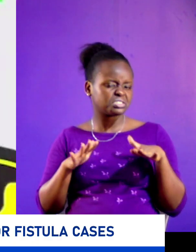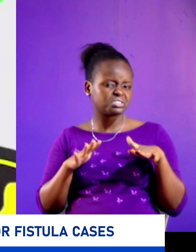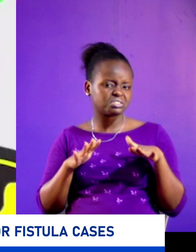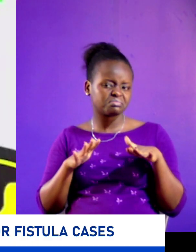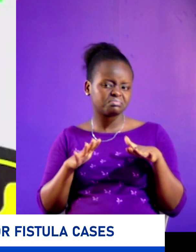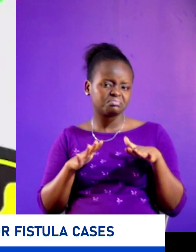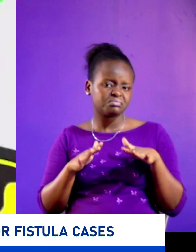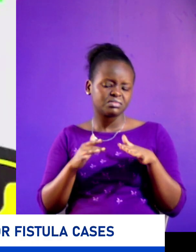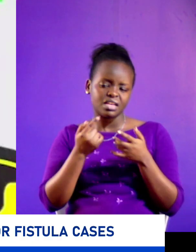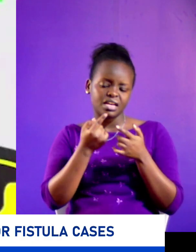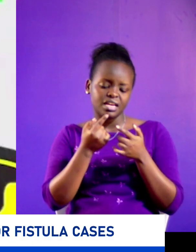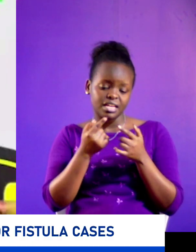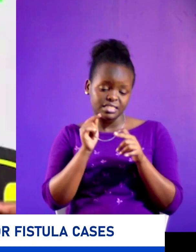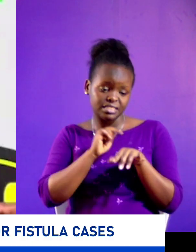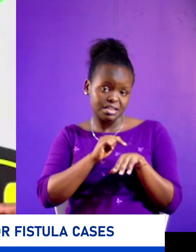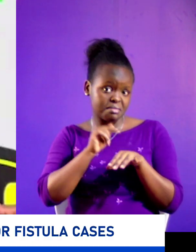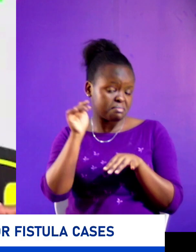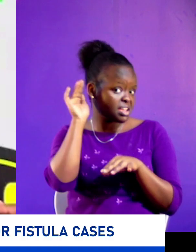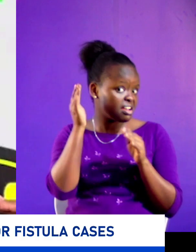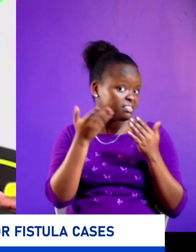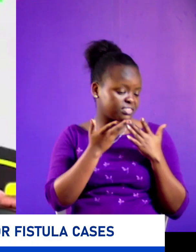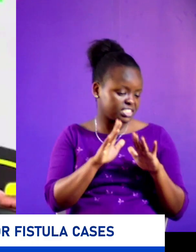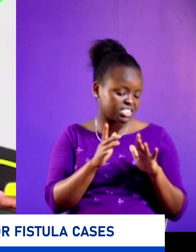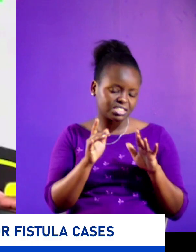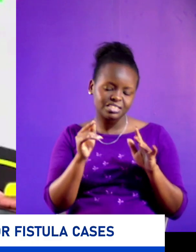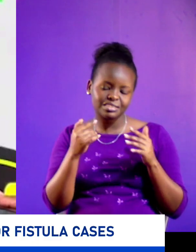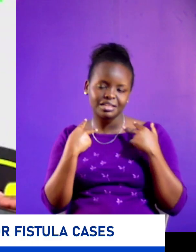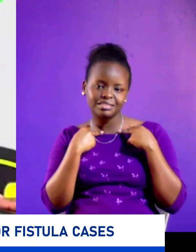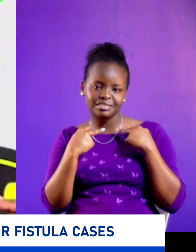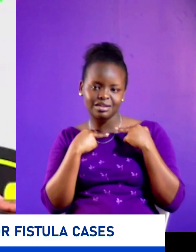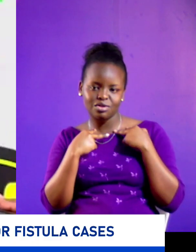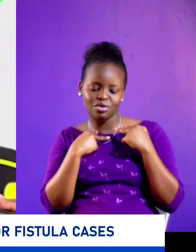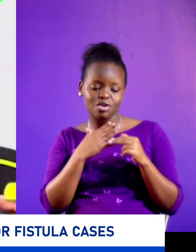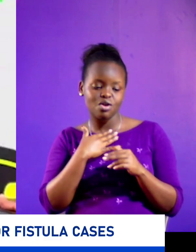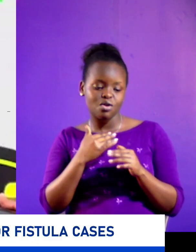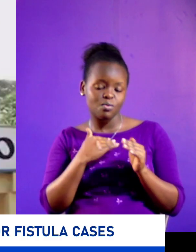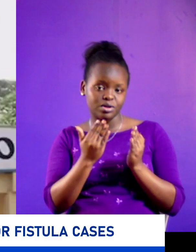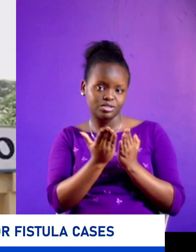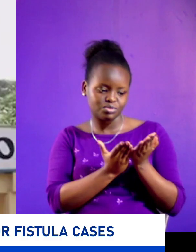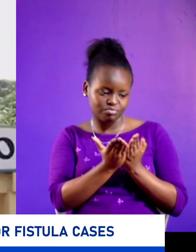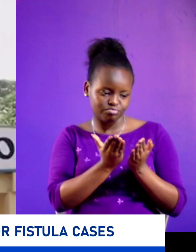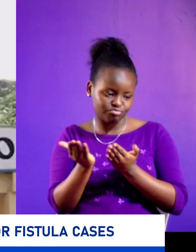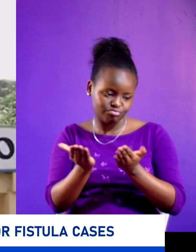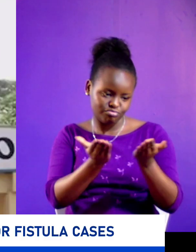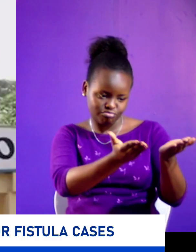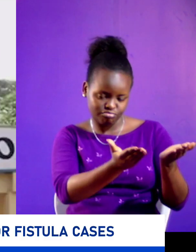to actually come forward. We try to bring the services closer to the people.